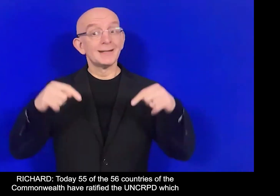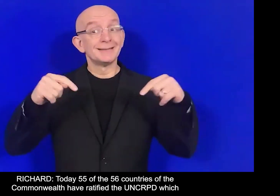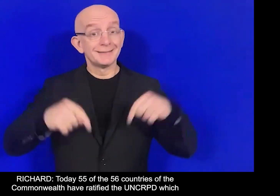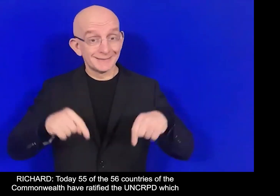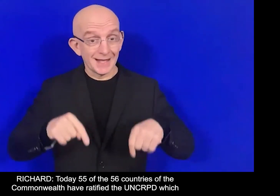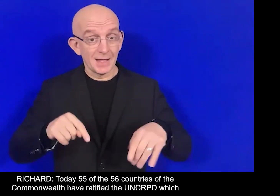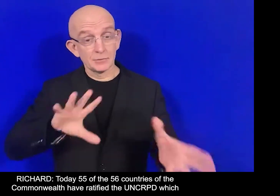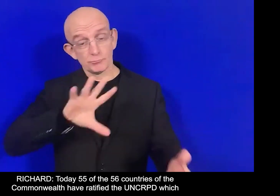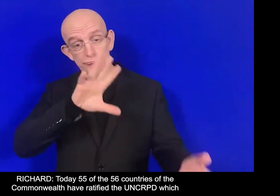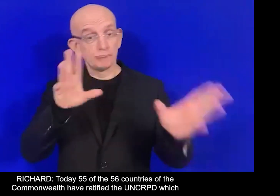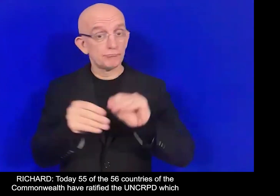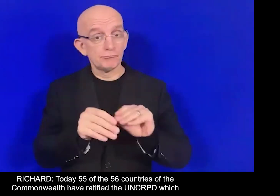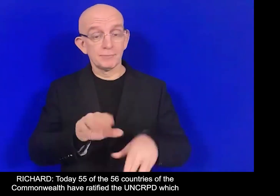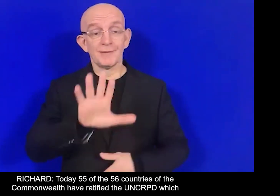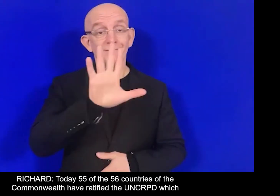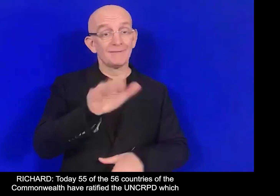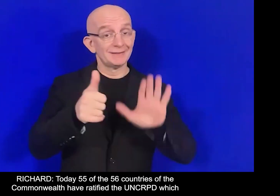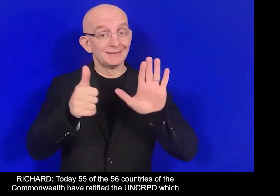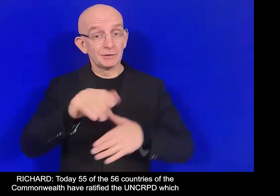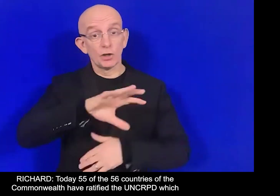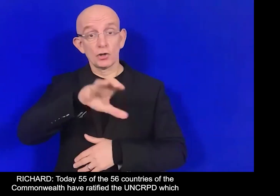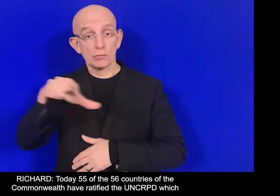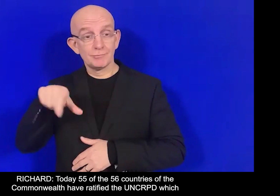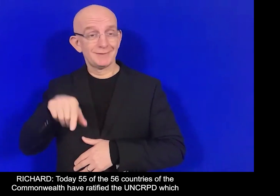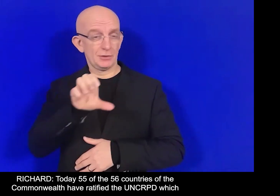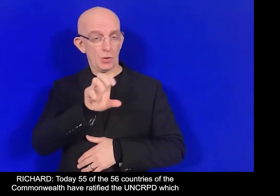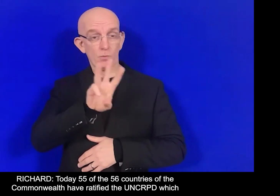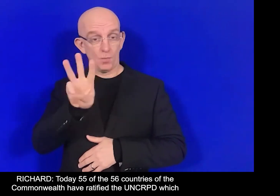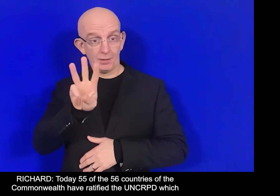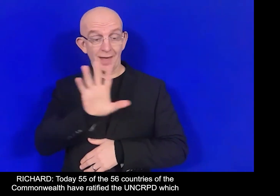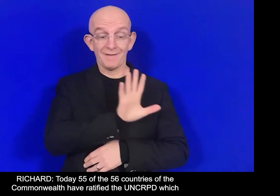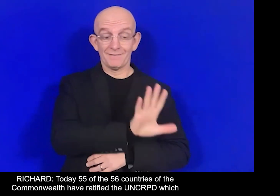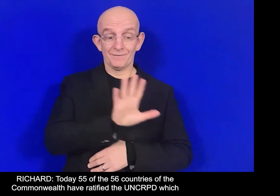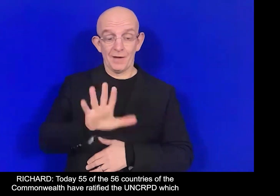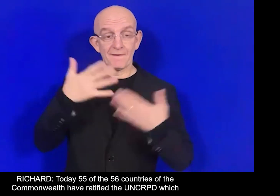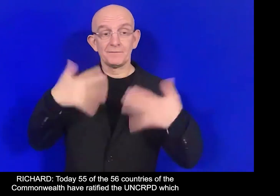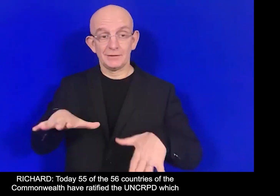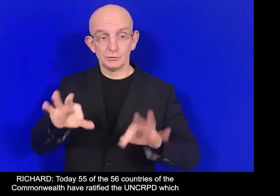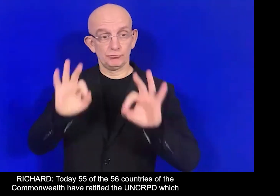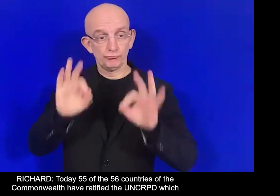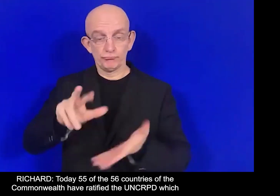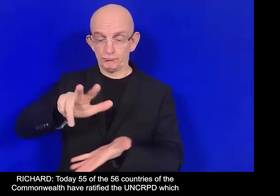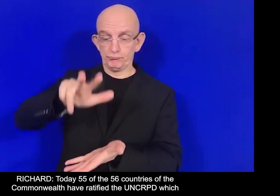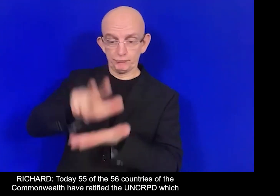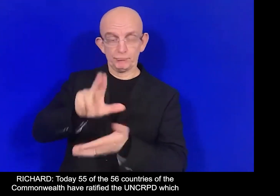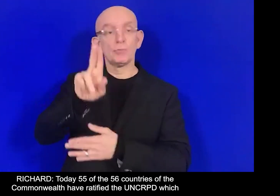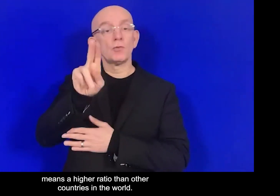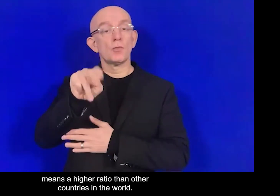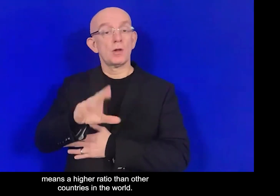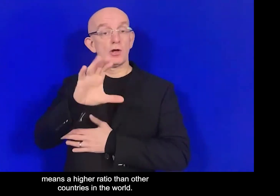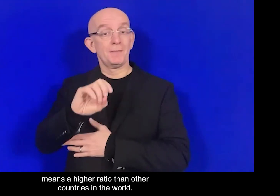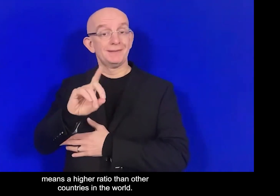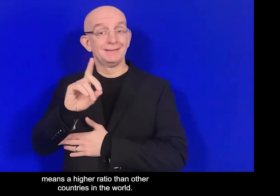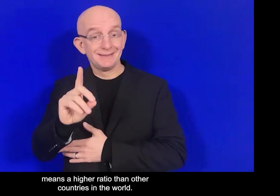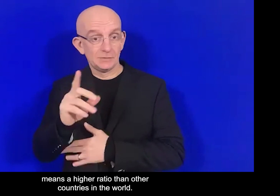Today, 55 of the 56 countries of the Commonwealth have ratified the UNCRPD, which